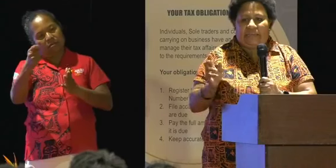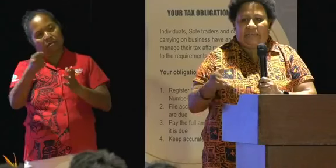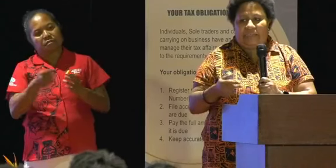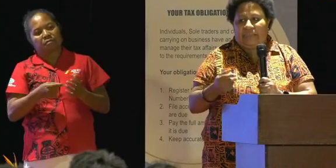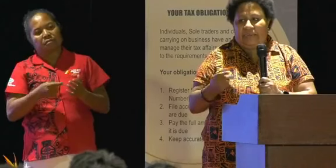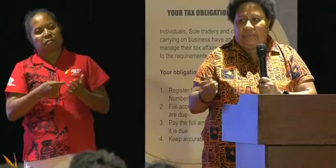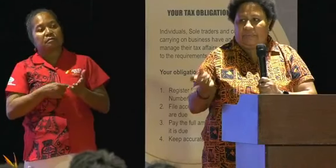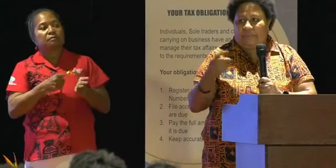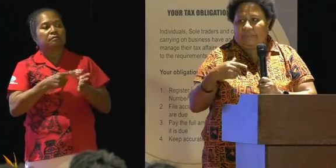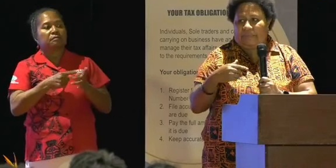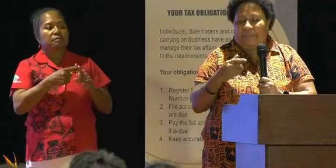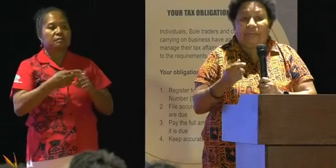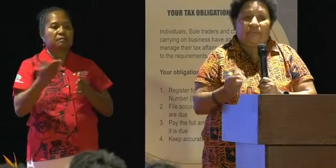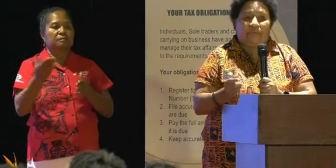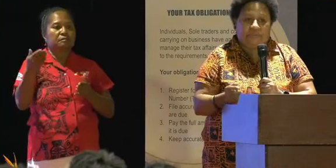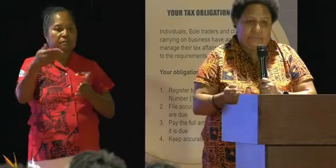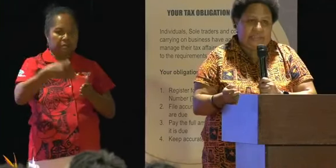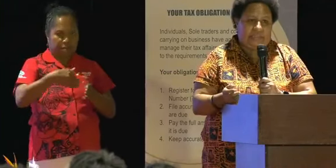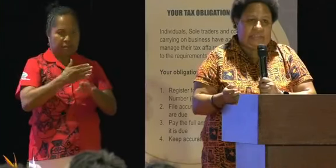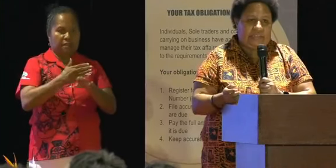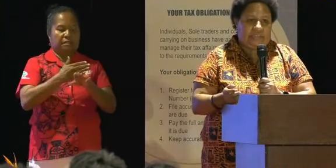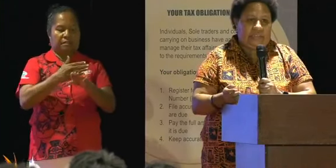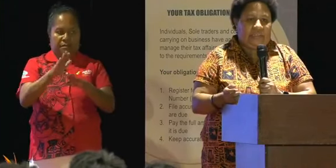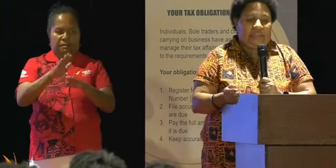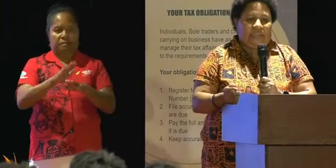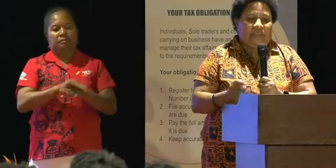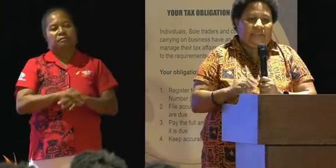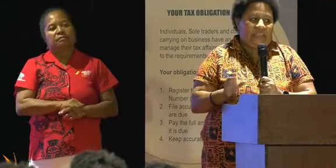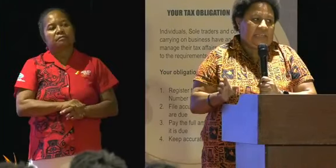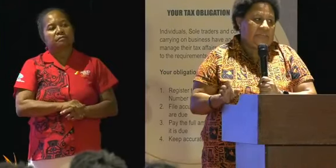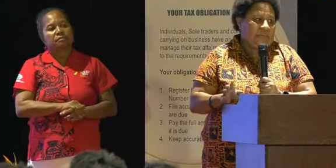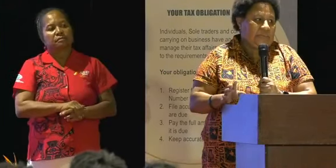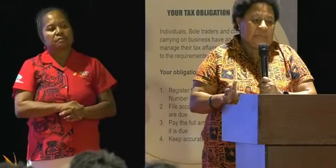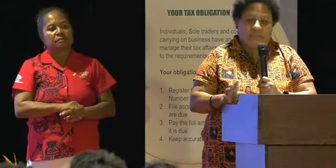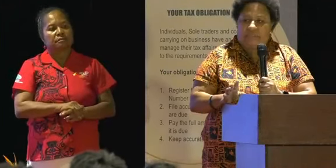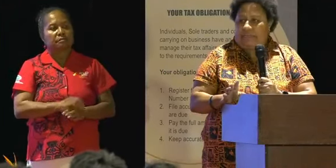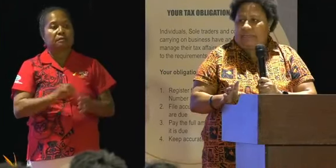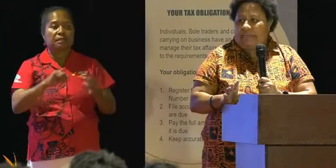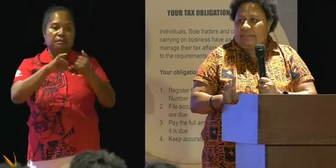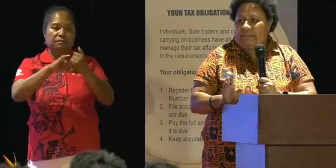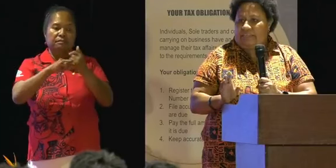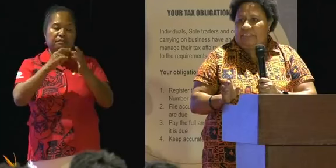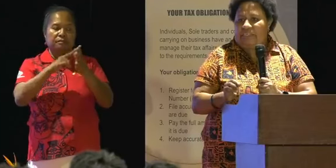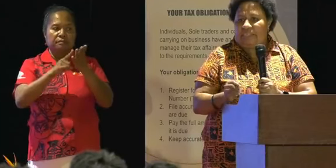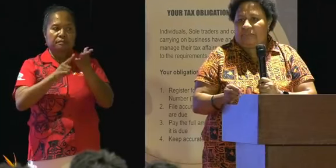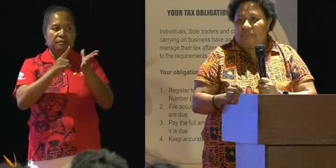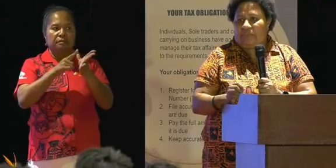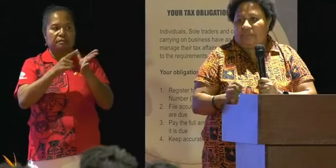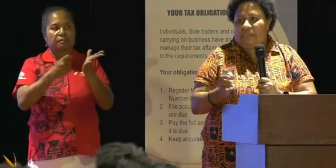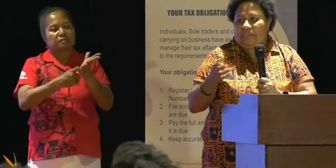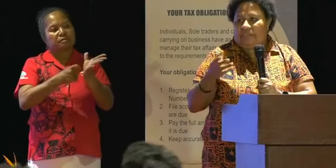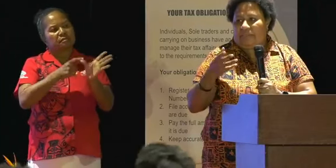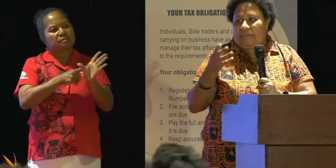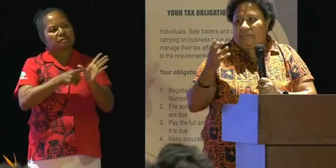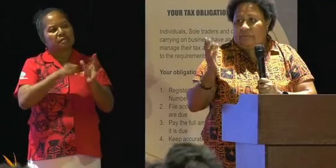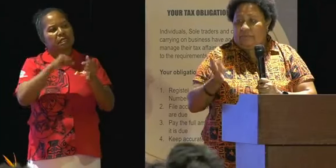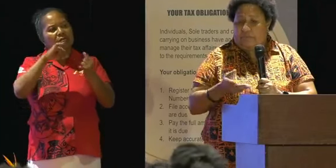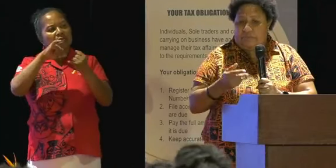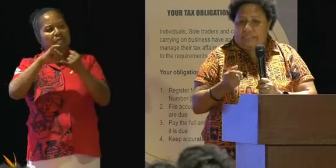At the end of the year, you give him one pla annual reconciliation. So salary and wage was a kind. Now GST too, we're looking